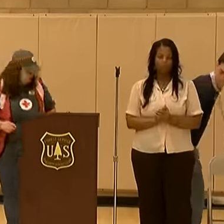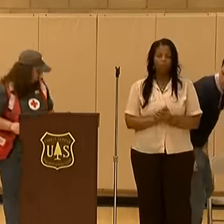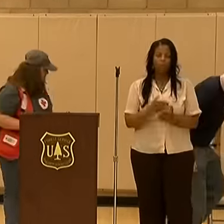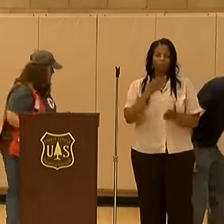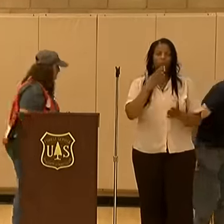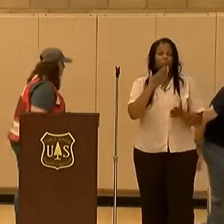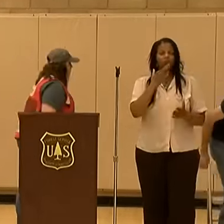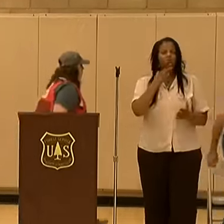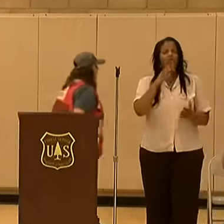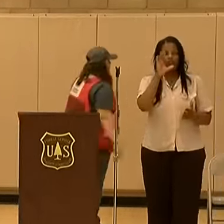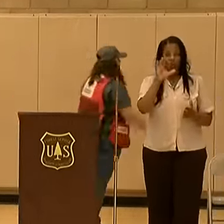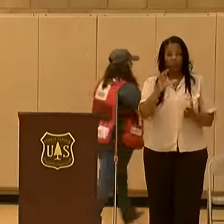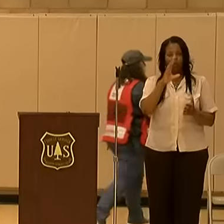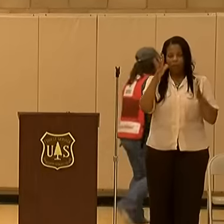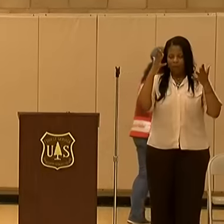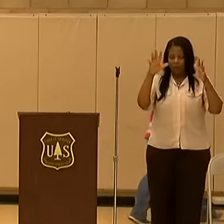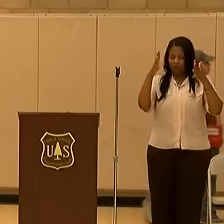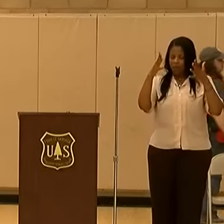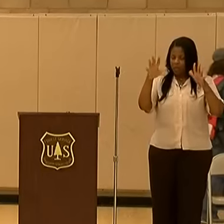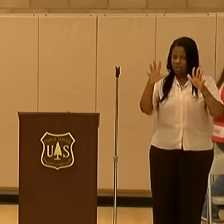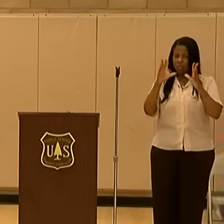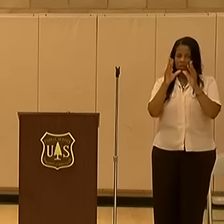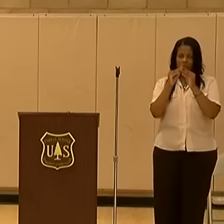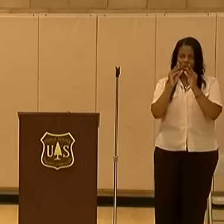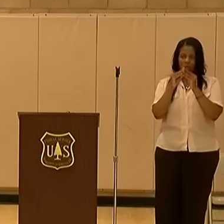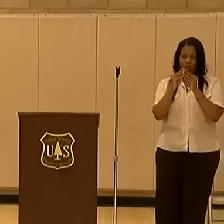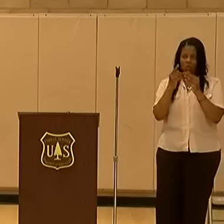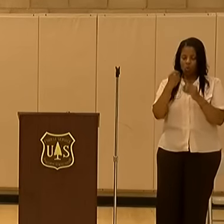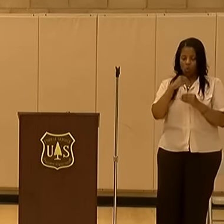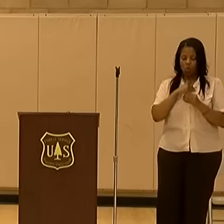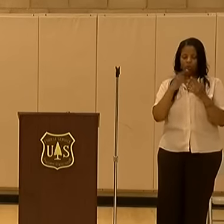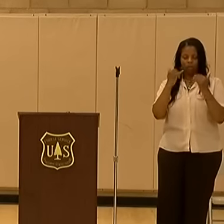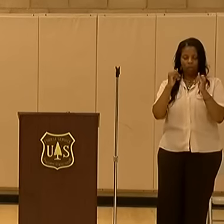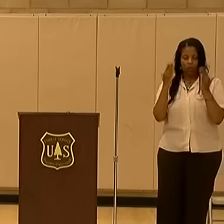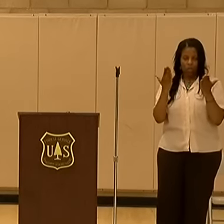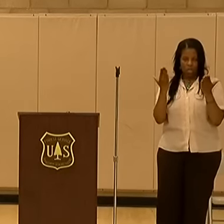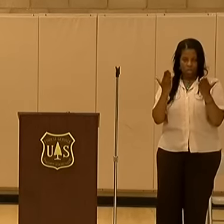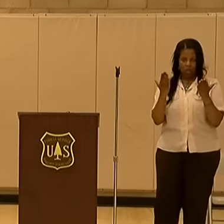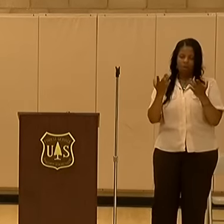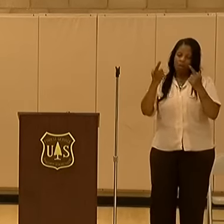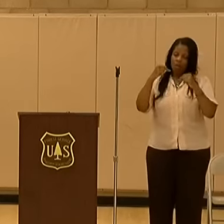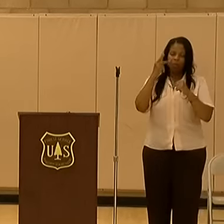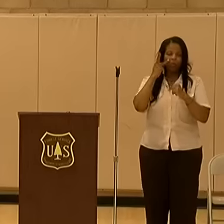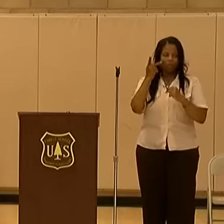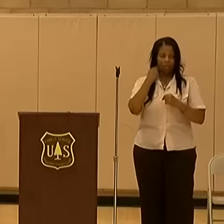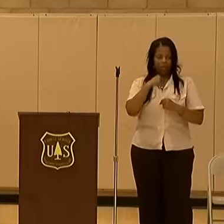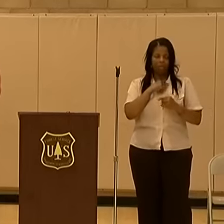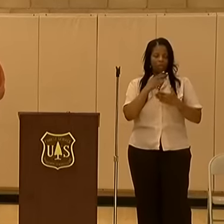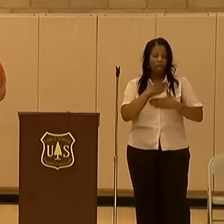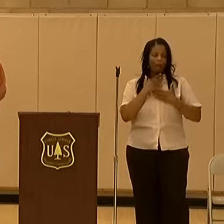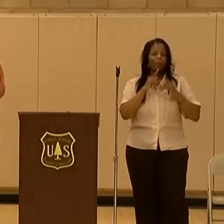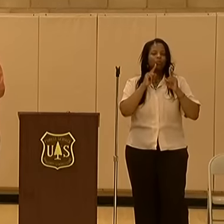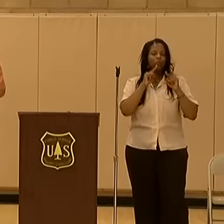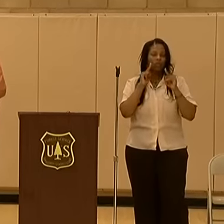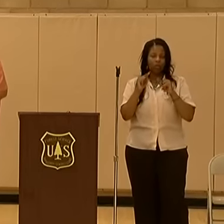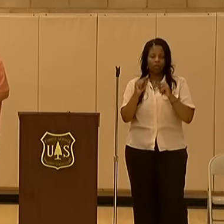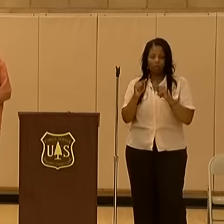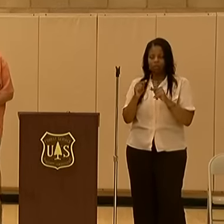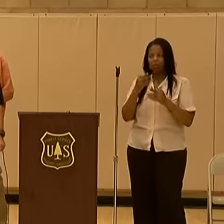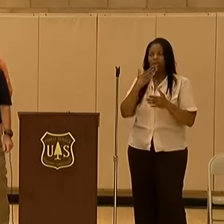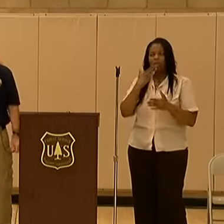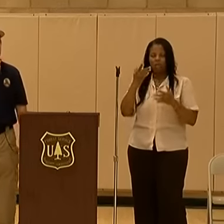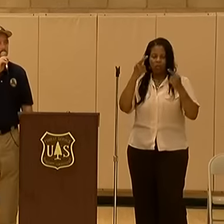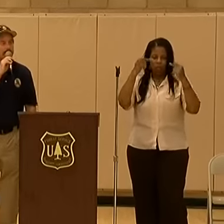Thank you, Red Cross. That's going to conclude the question and answers, but we are still here. Please come and see us, and we will be happy to answer any questions we possibly can. Thank